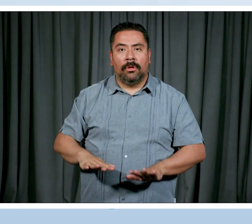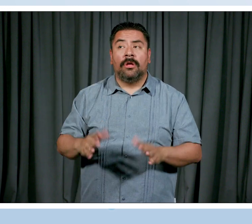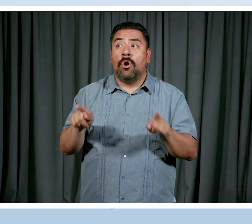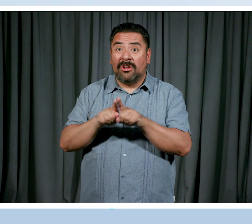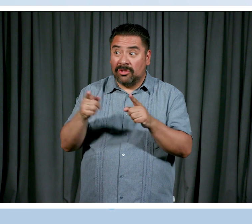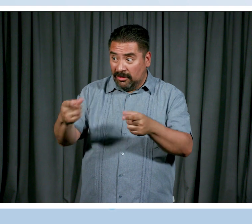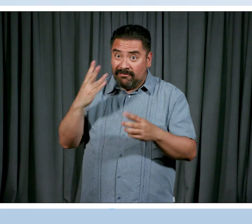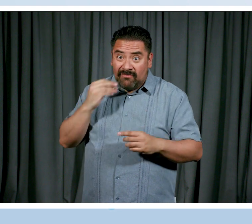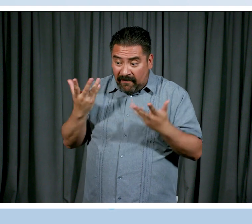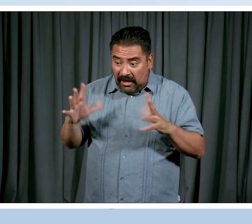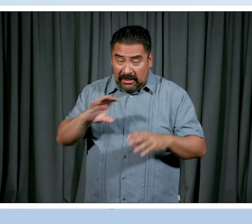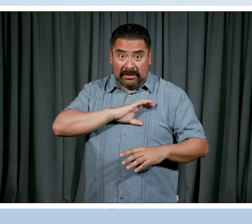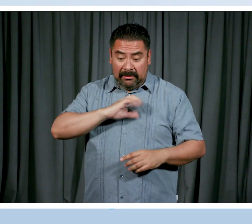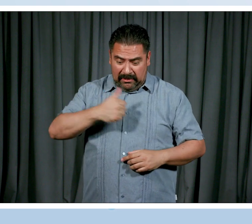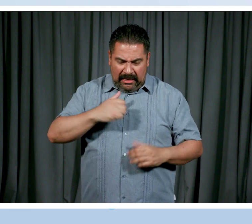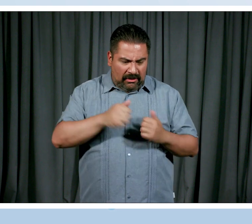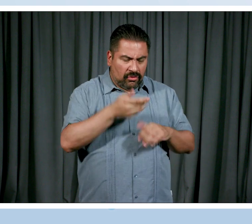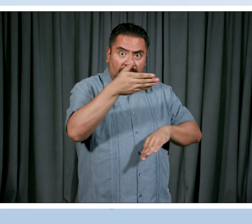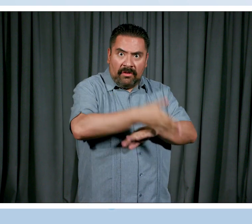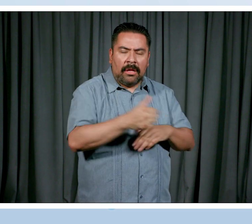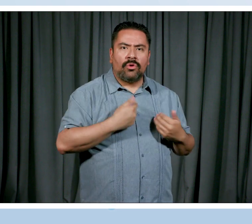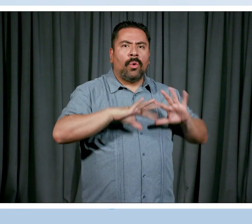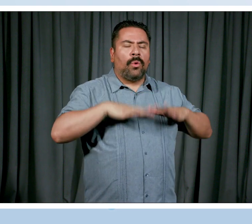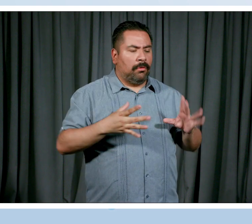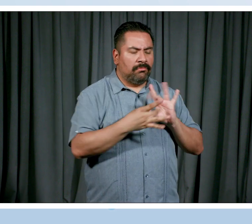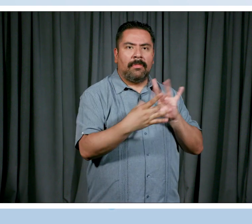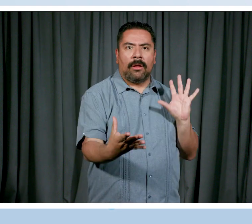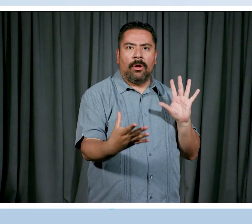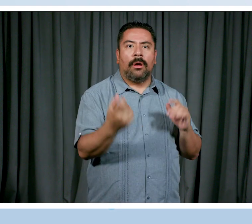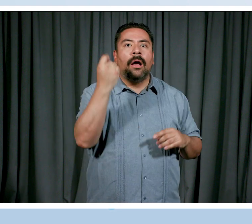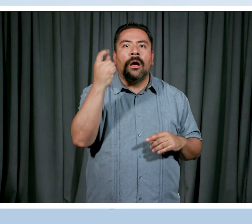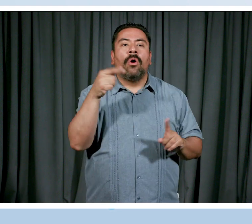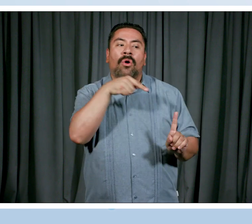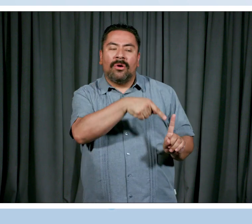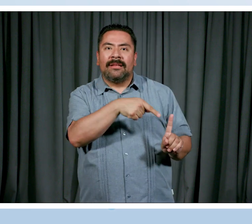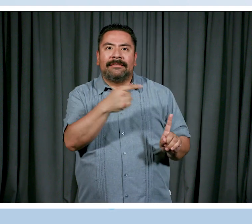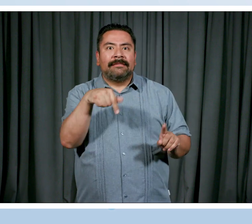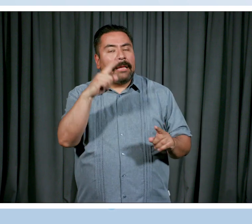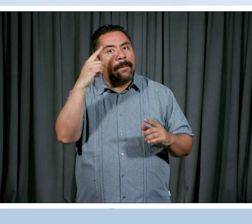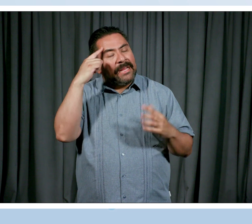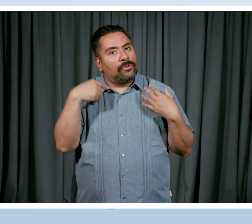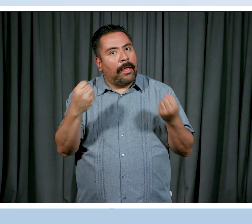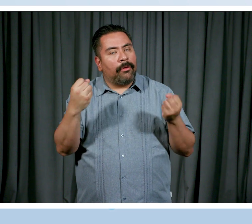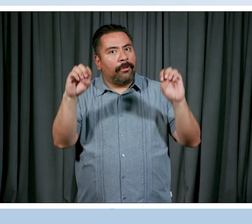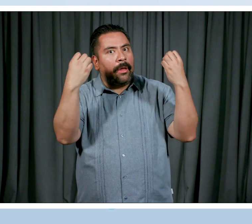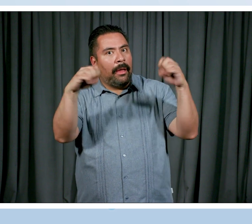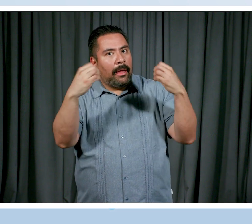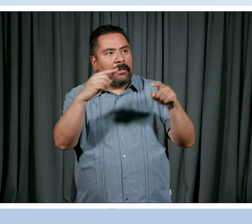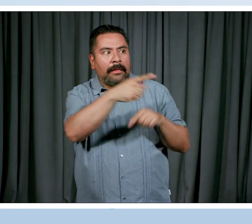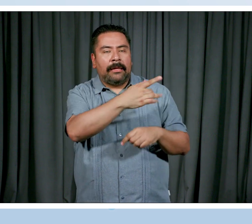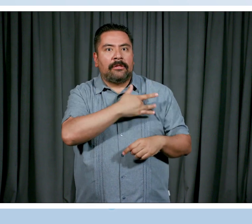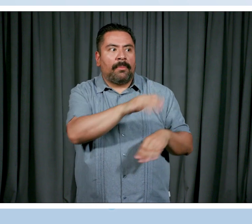and move on? But we let the officers know that this is a mental health crisis and they have been the Band-Aid for a long, long time, and that we don't